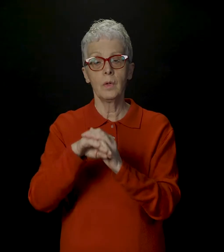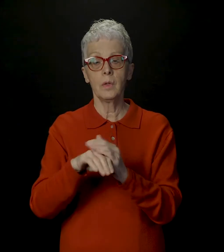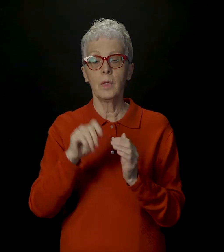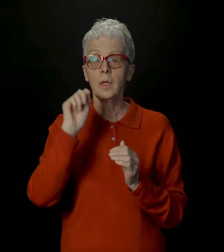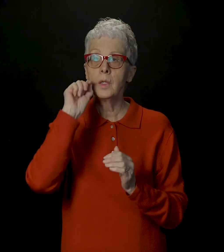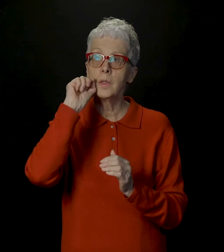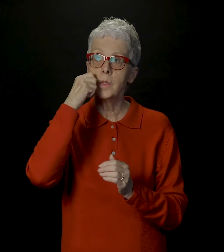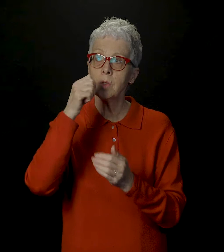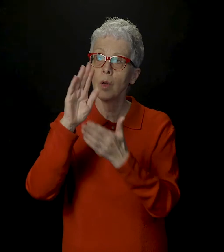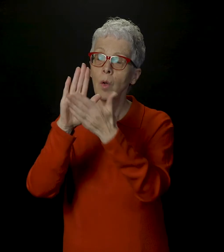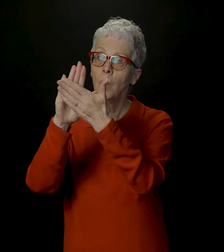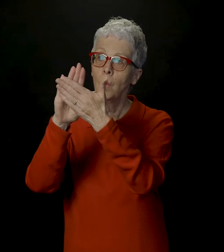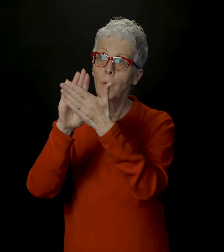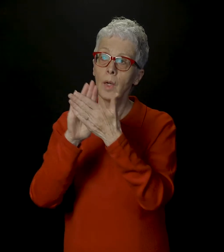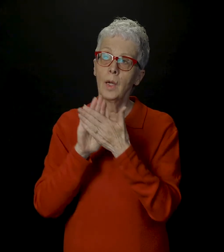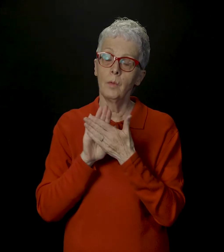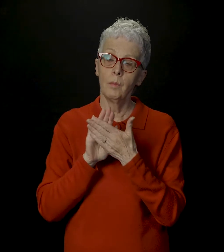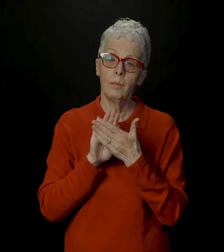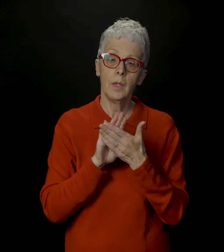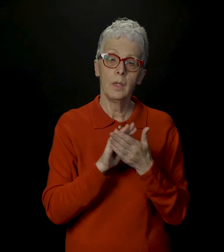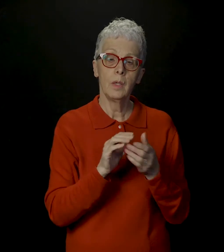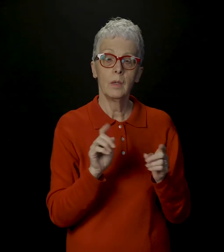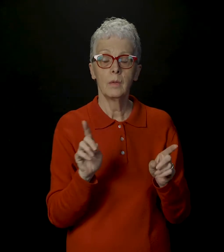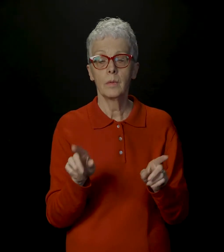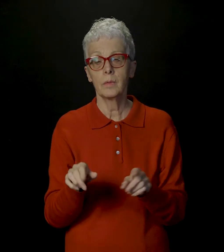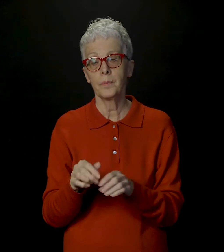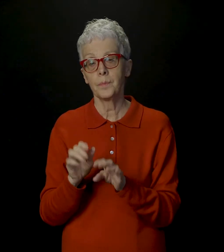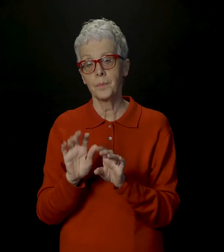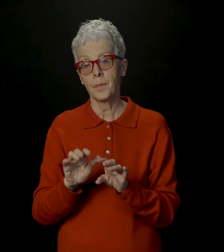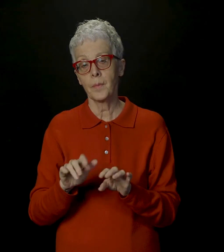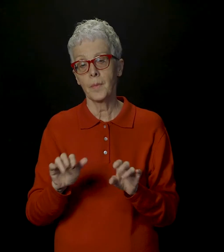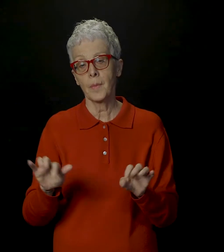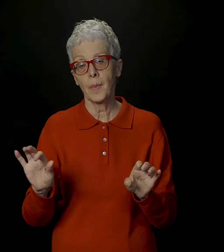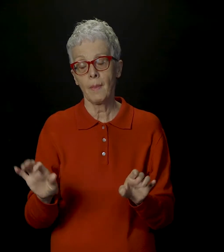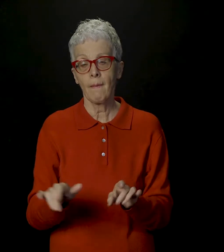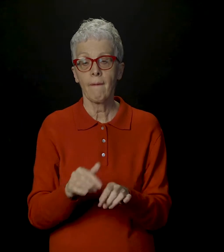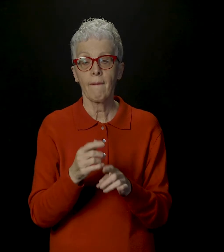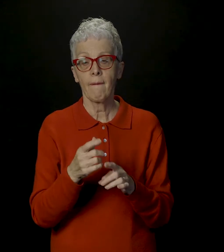faithfulness Will see me through